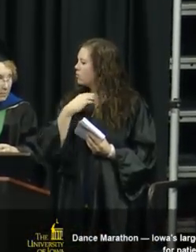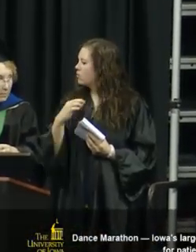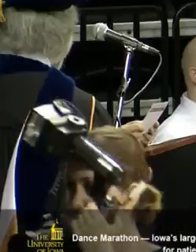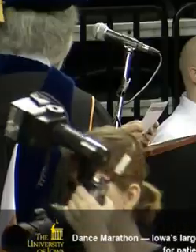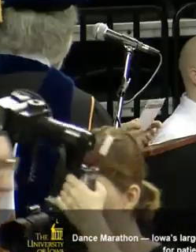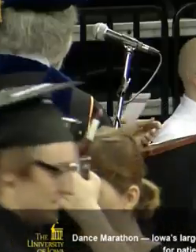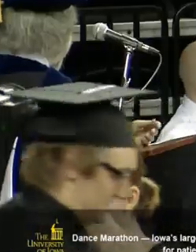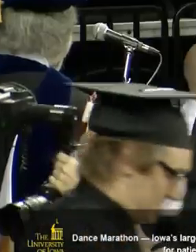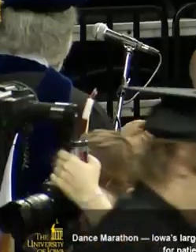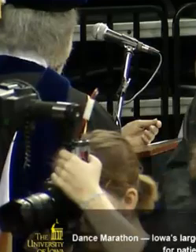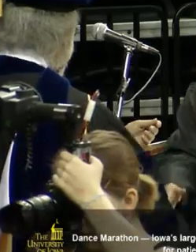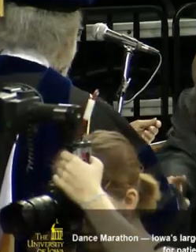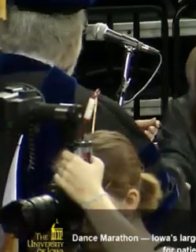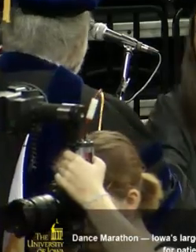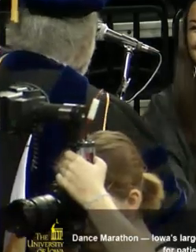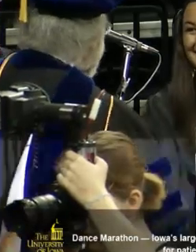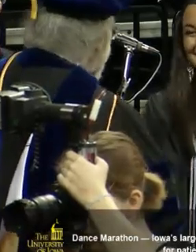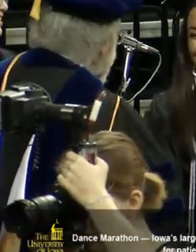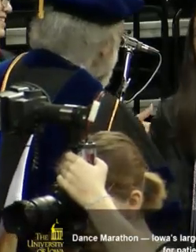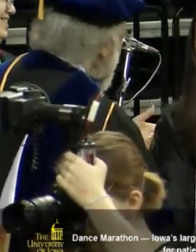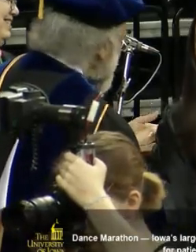Liana Macrito.